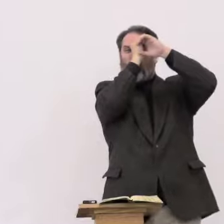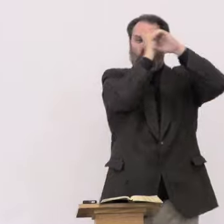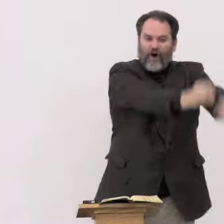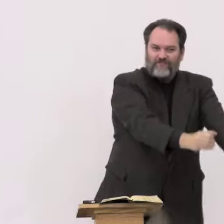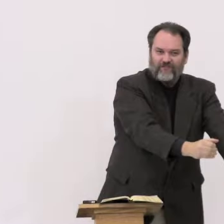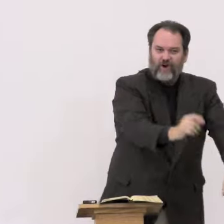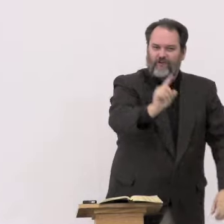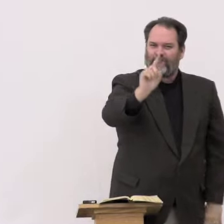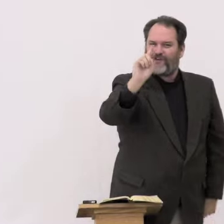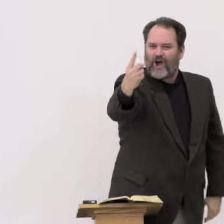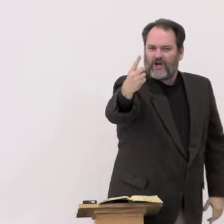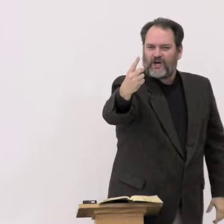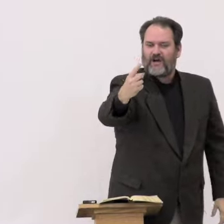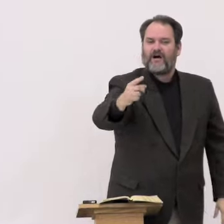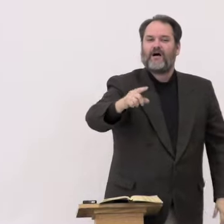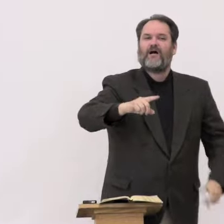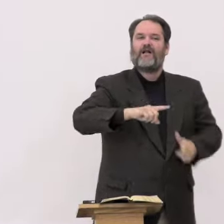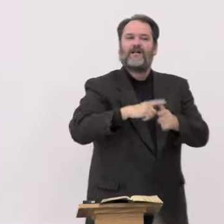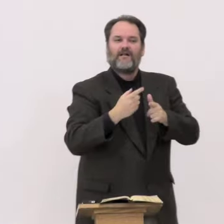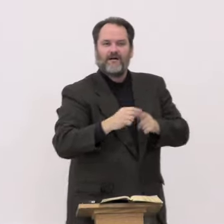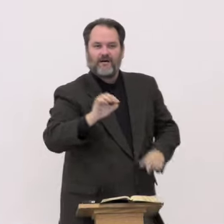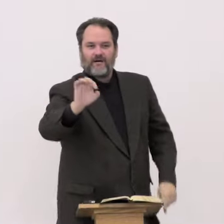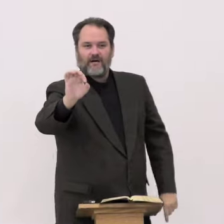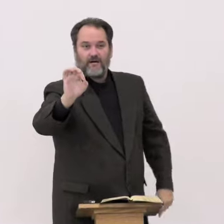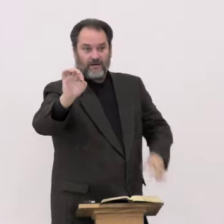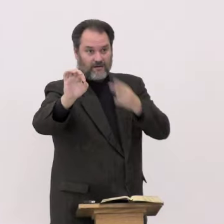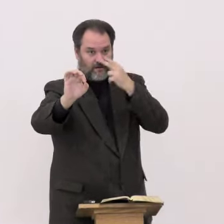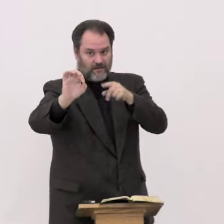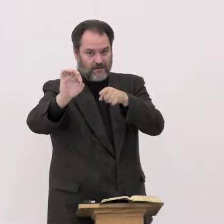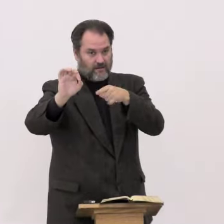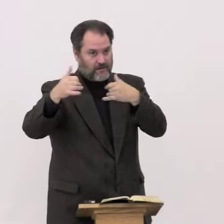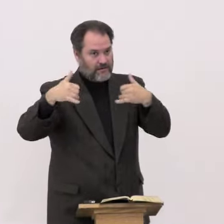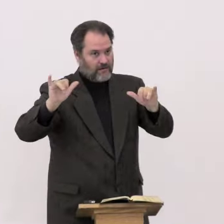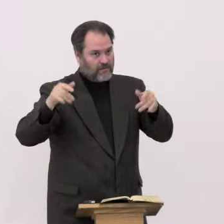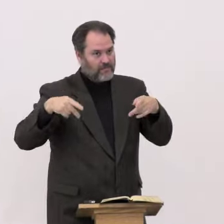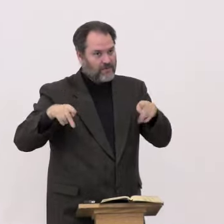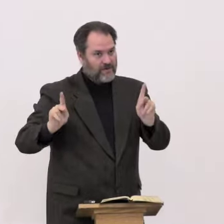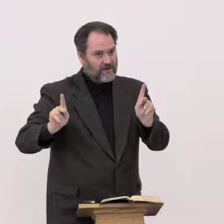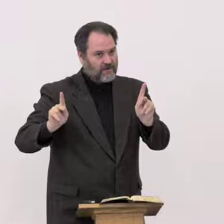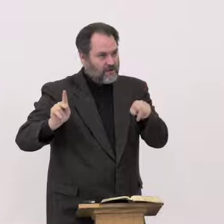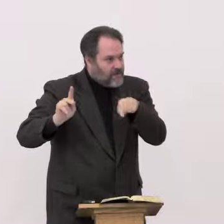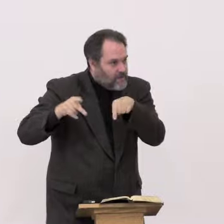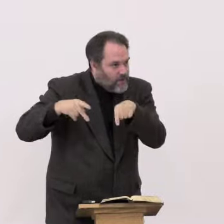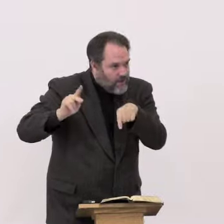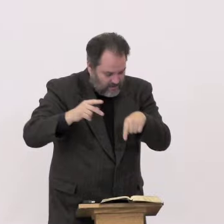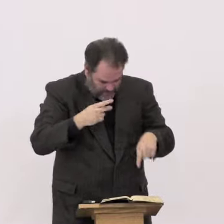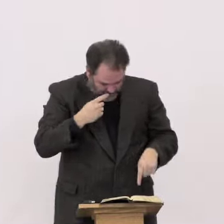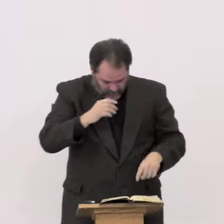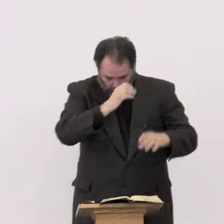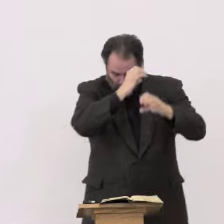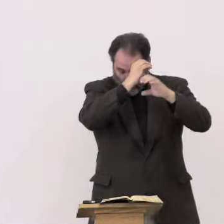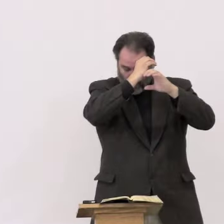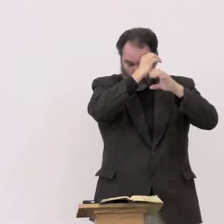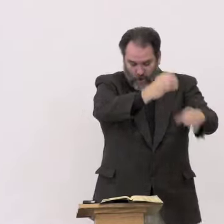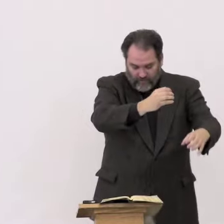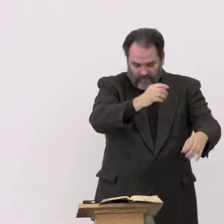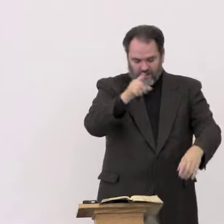And, you know, first take off the log in your eye, then you can see it's permitted.